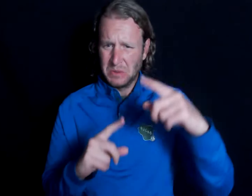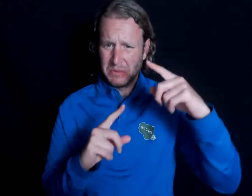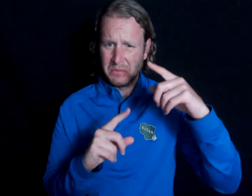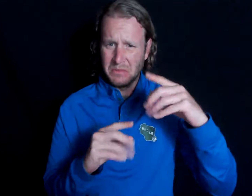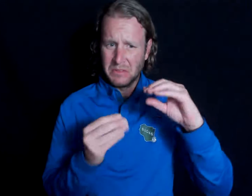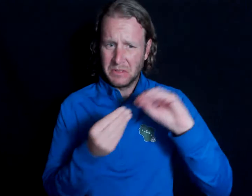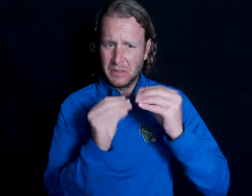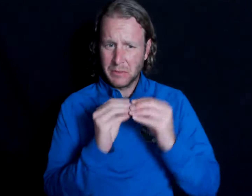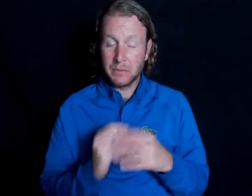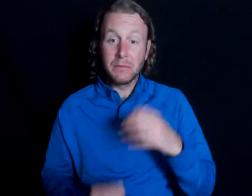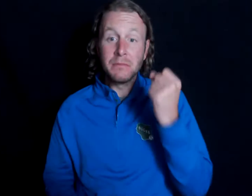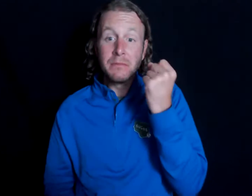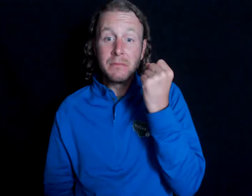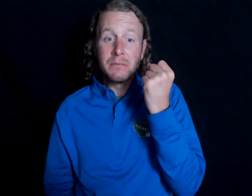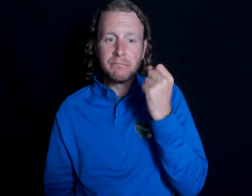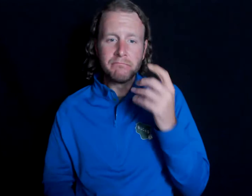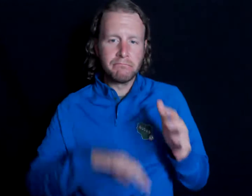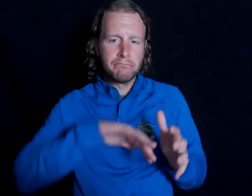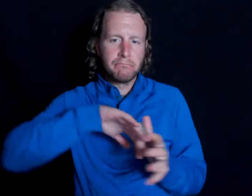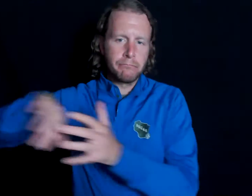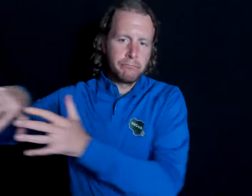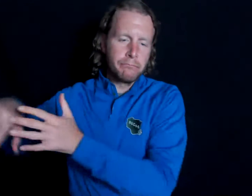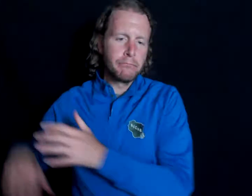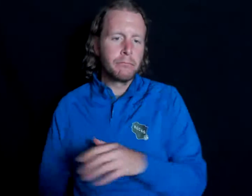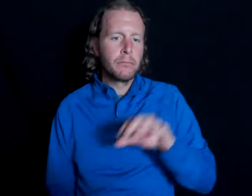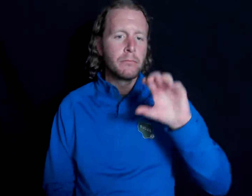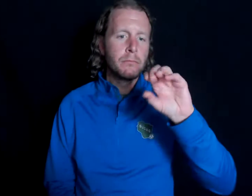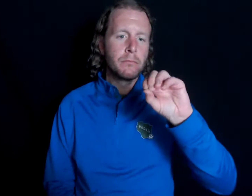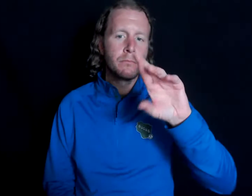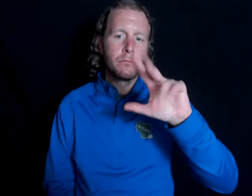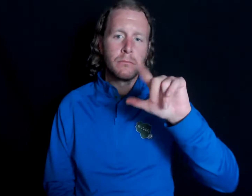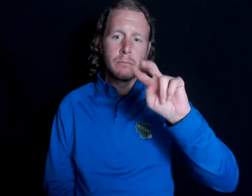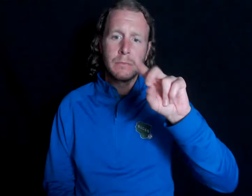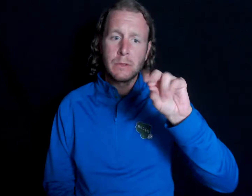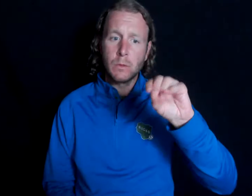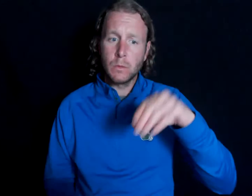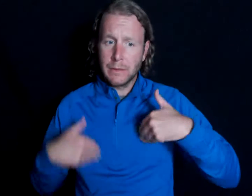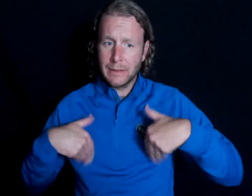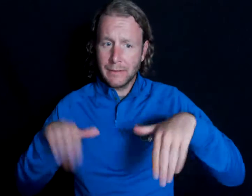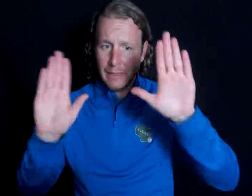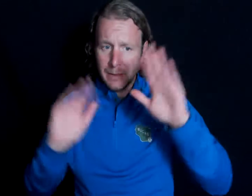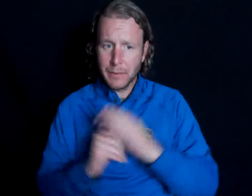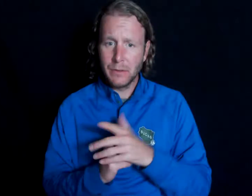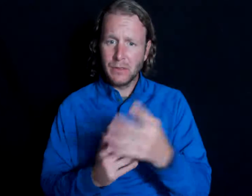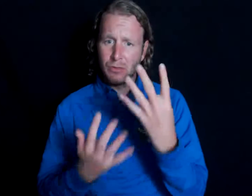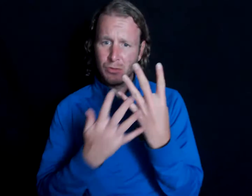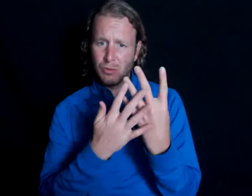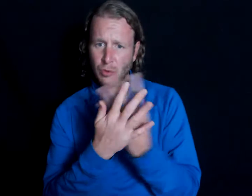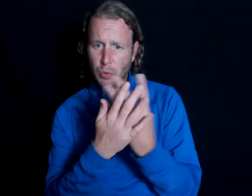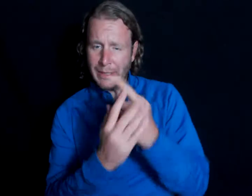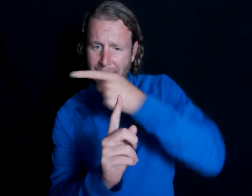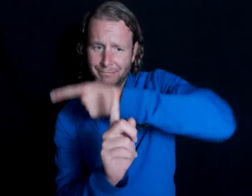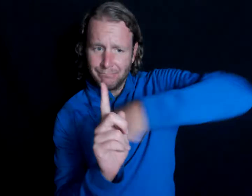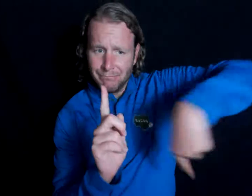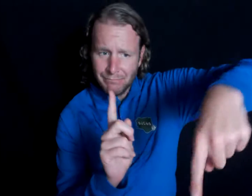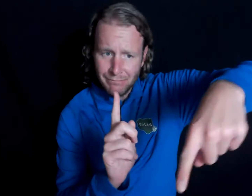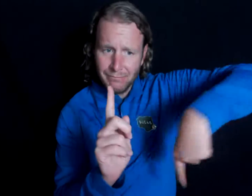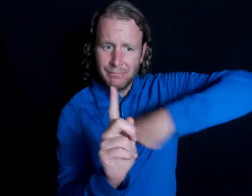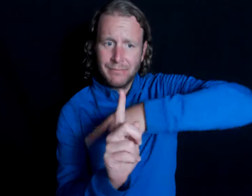in. Well, Fournier just gets into a mid-range game off the screen from Vucevic. You've got to stay attached to him. They've needed Fournier. I thought he could